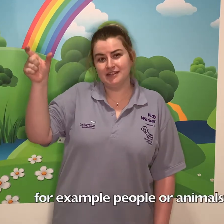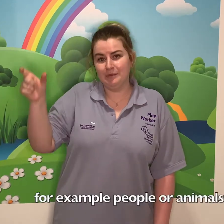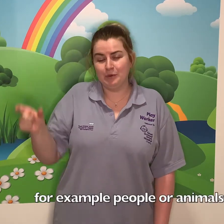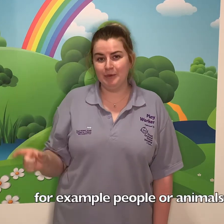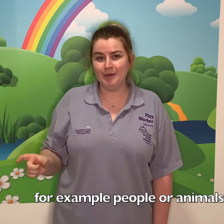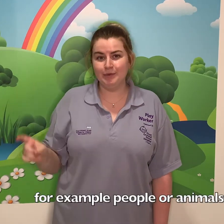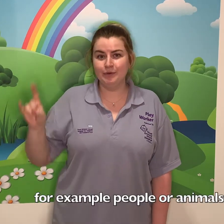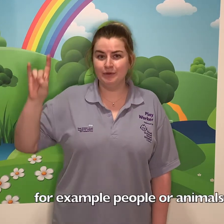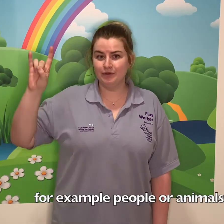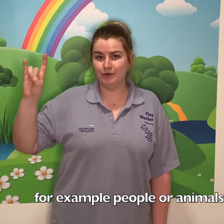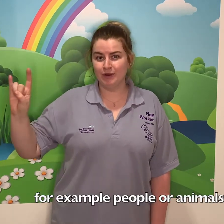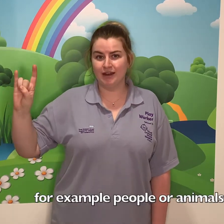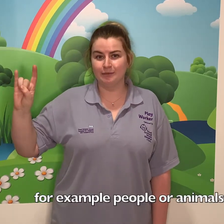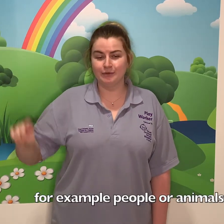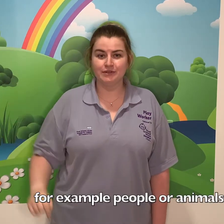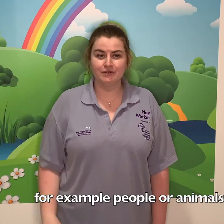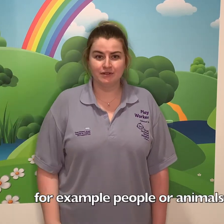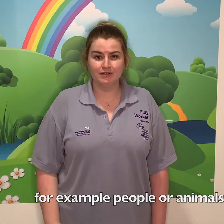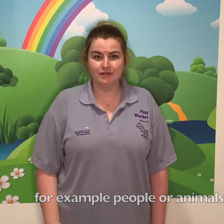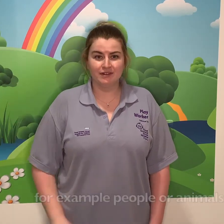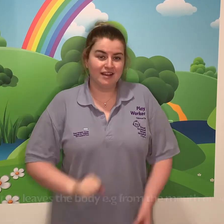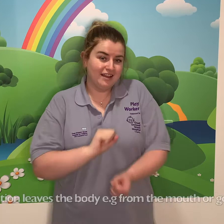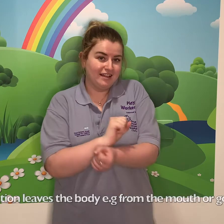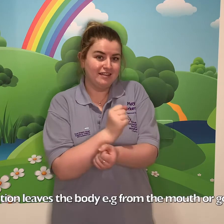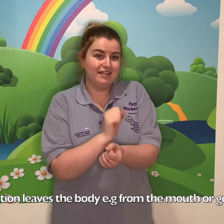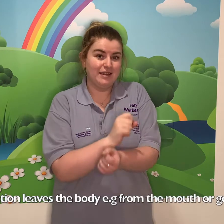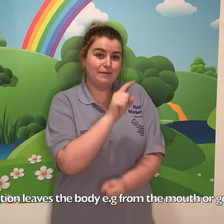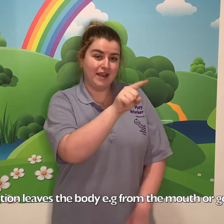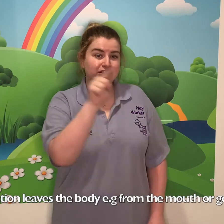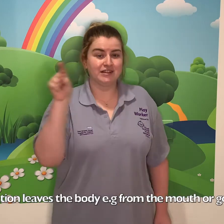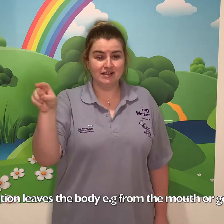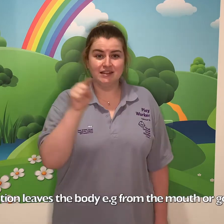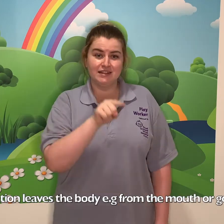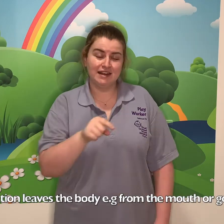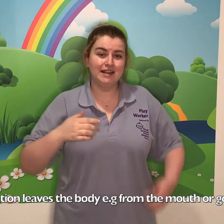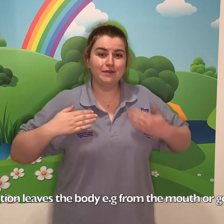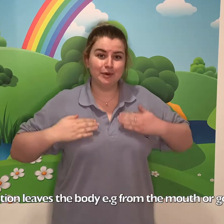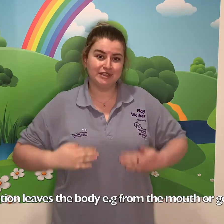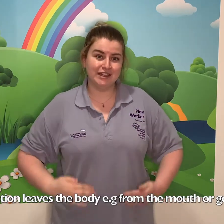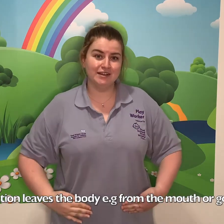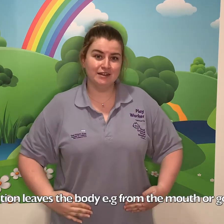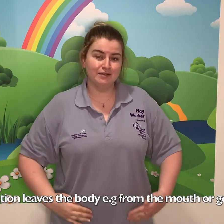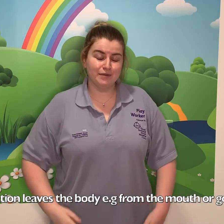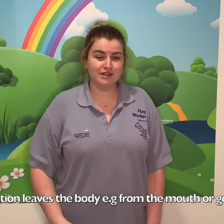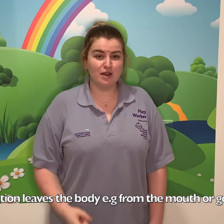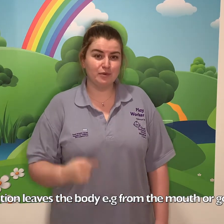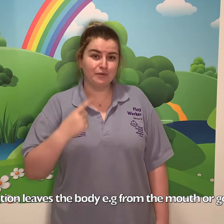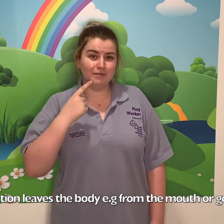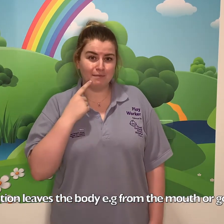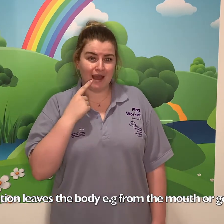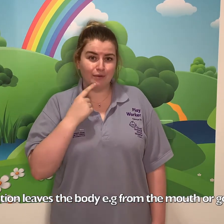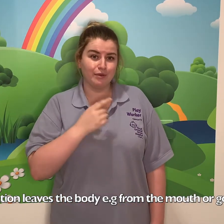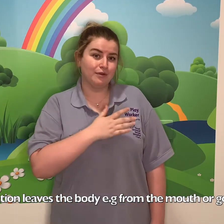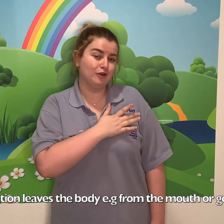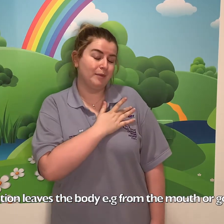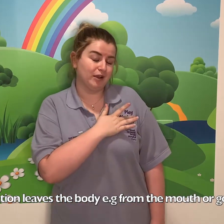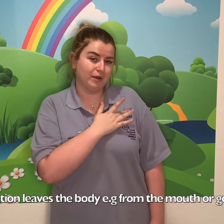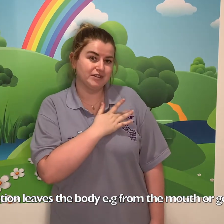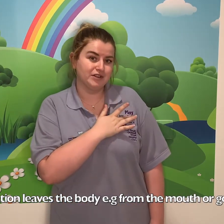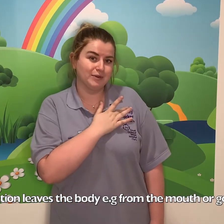example, people or animals. The infections leave the body, for example, from the mouth or by going to the